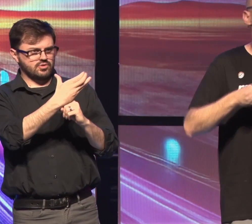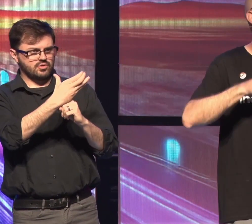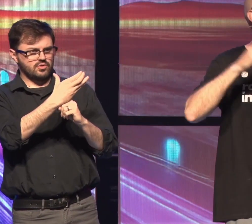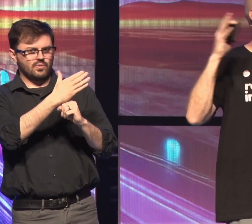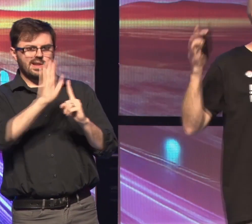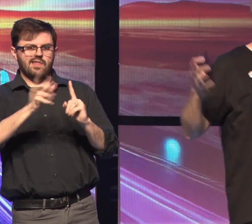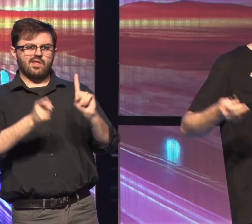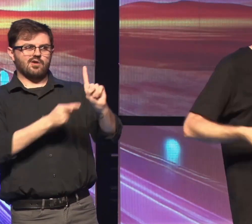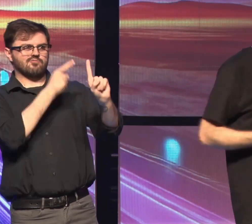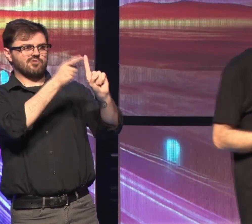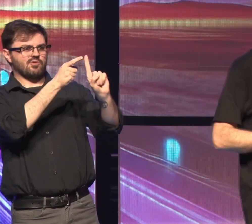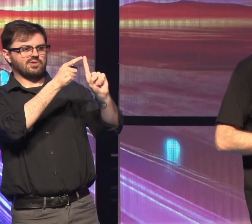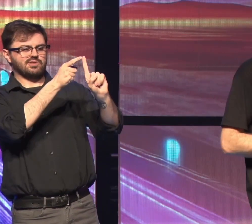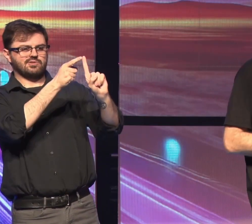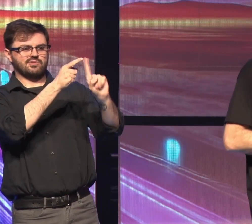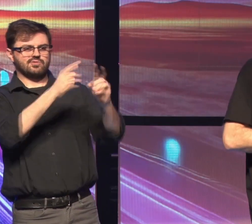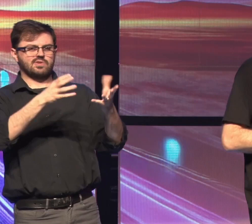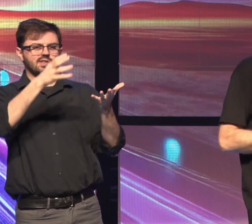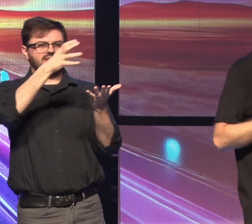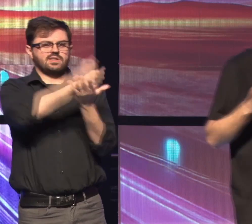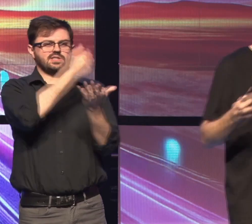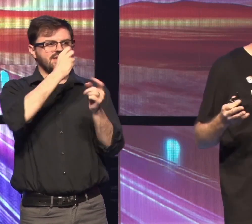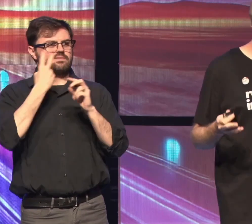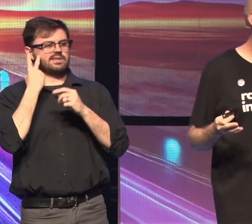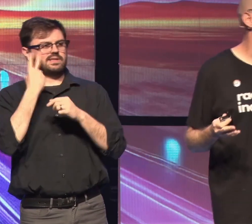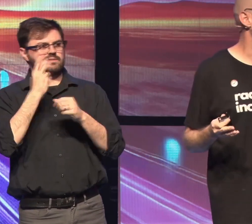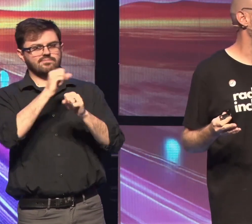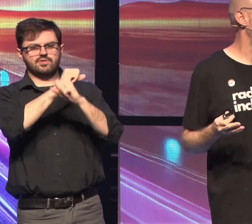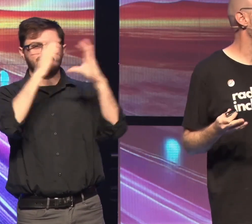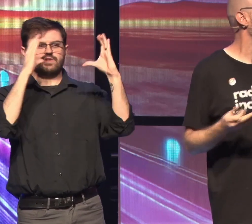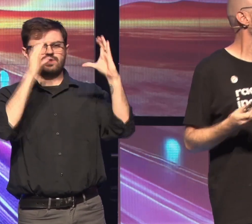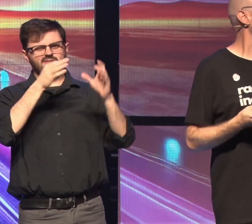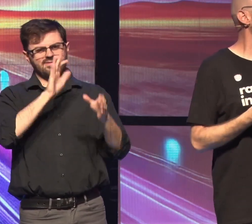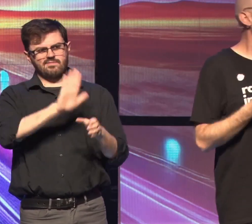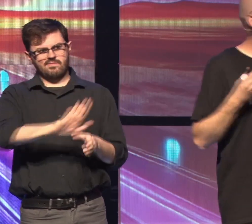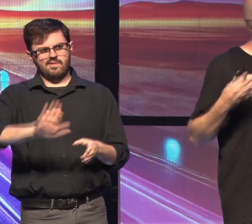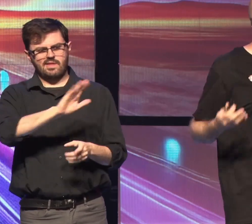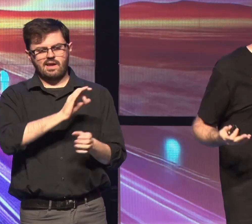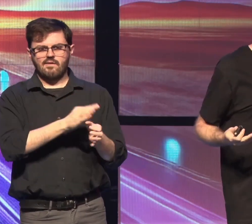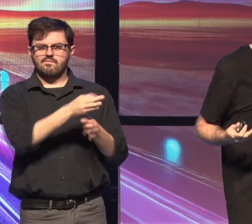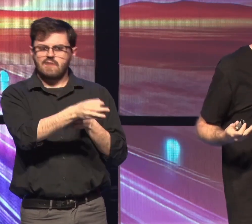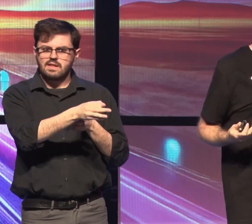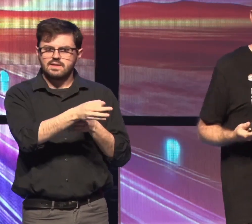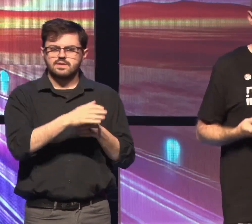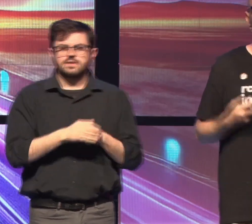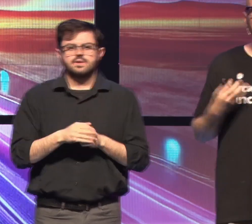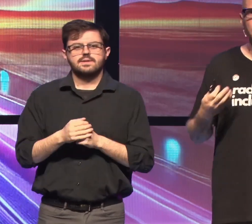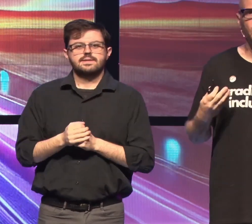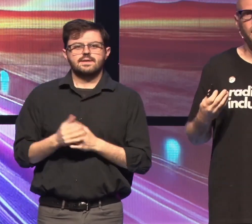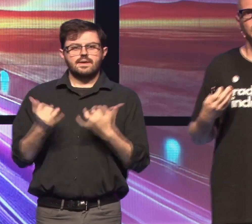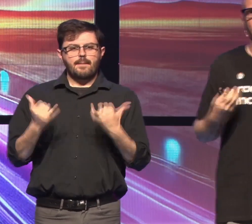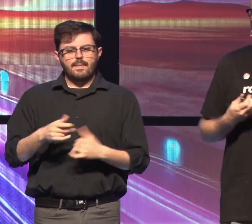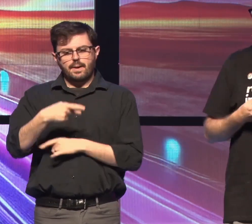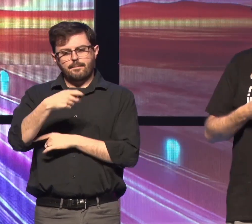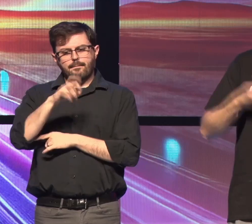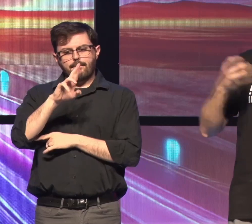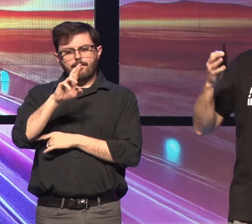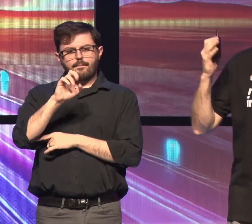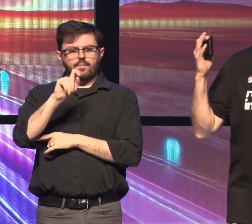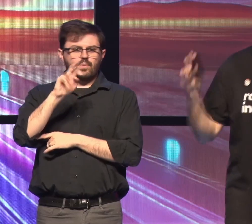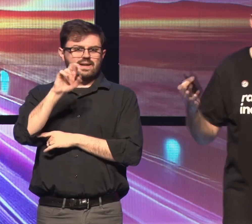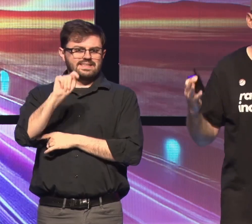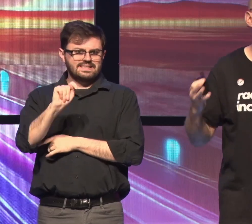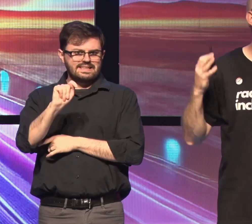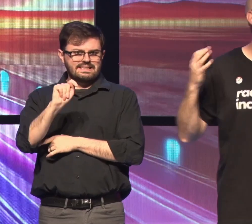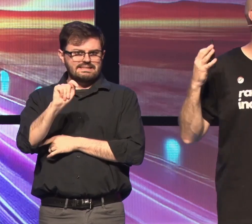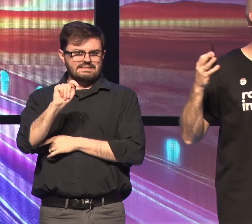So modern mainline Protestant denominations will oftentimes do this, right? Modern mainline denominations will take on a kind of a